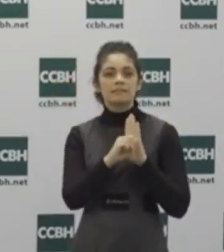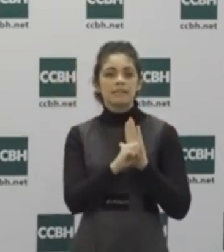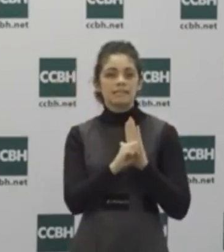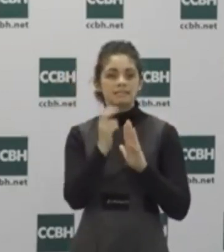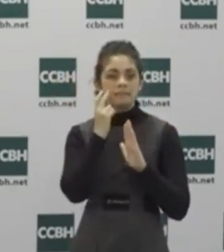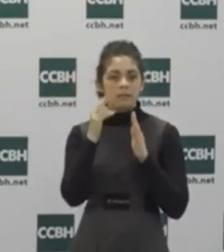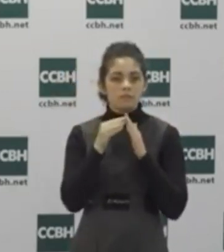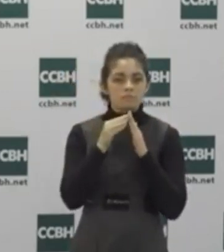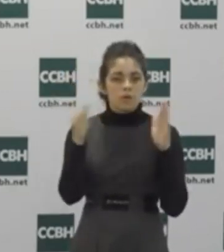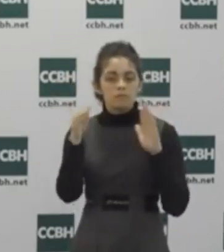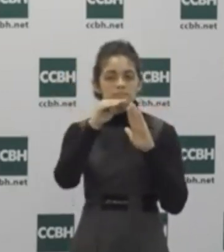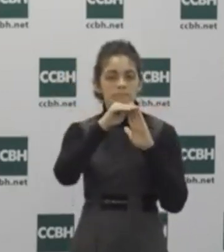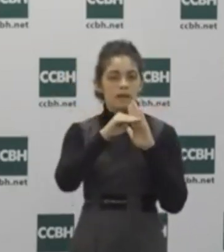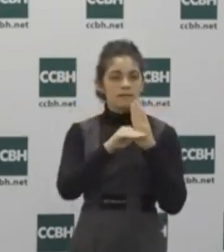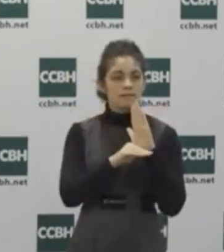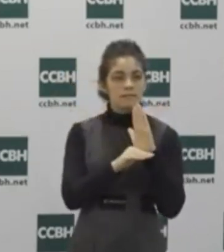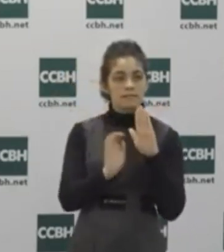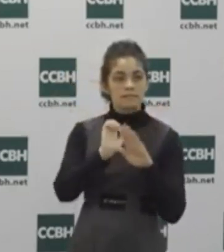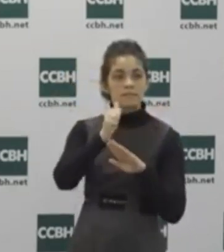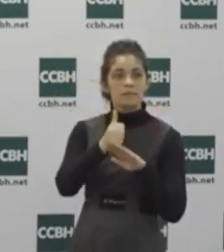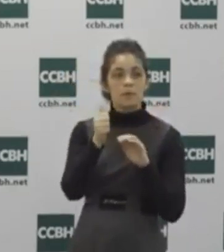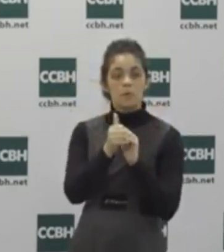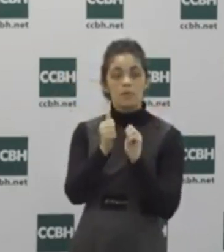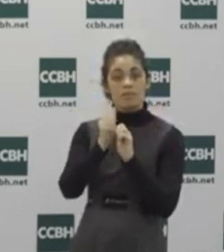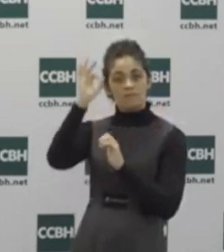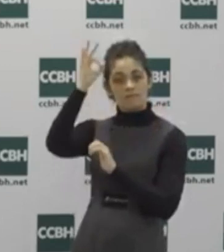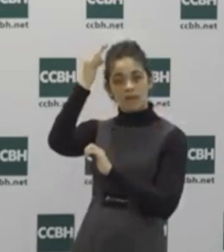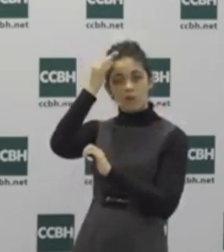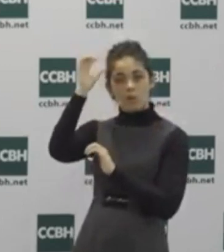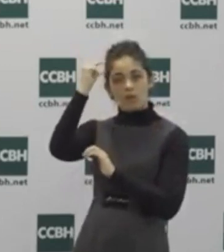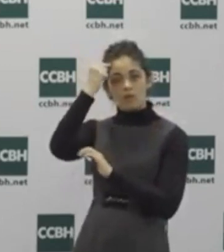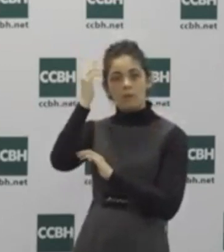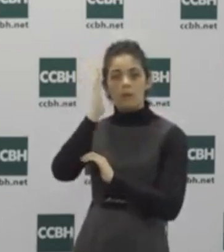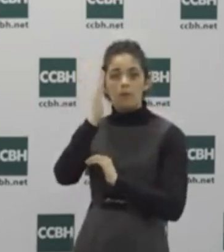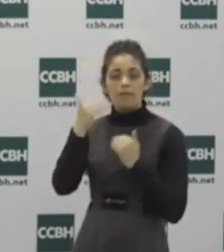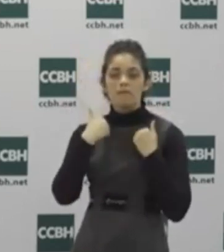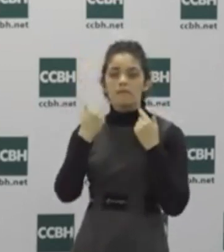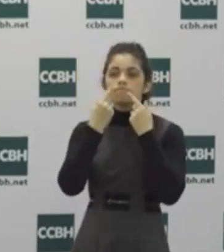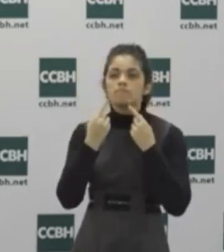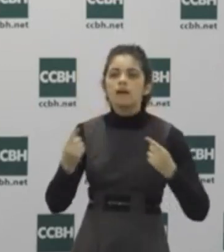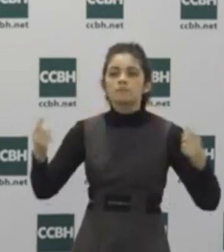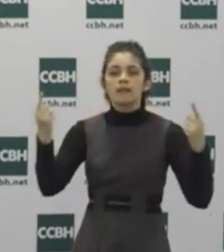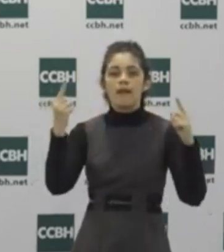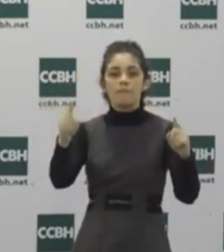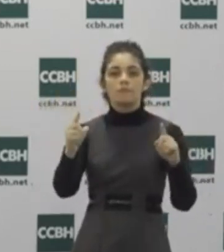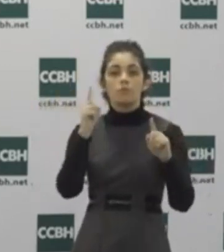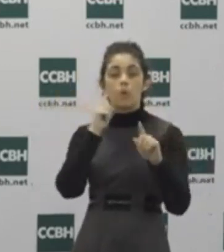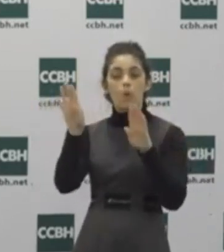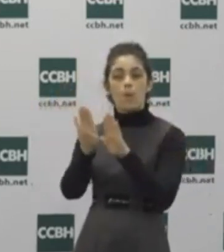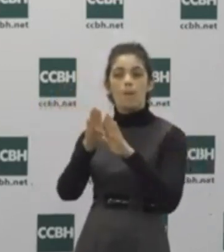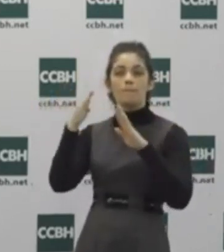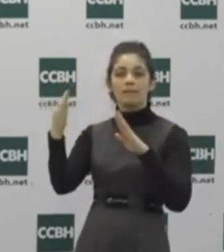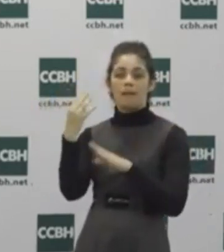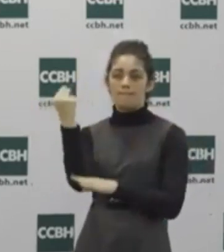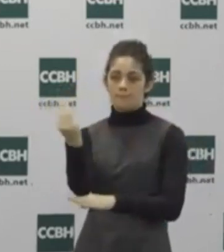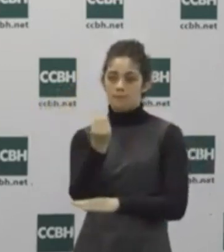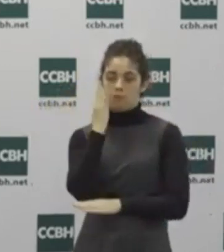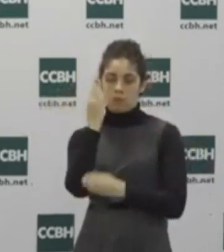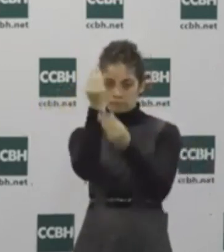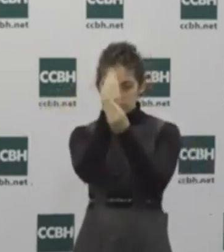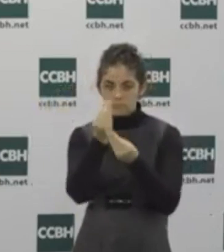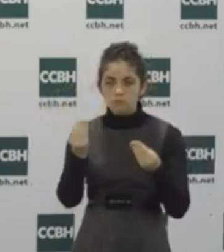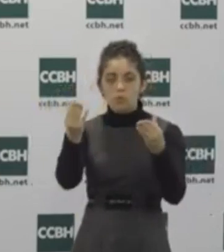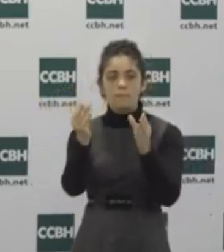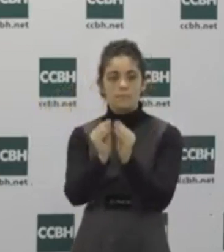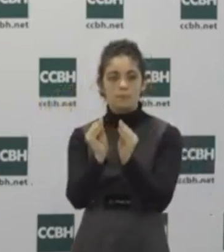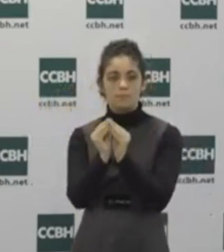broad guidelines set forth by the federal government and will make an announcement regarding the reopening on Monday.